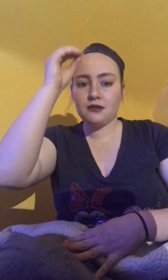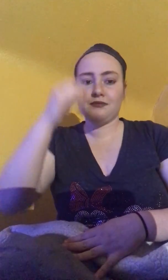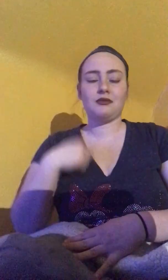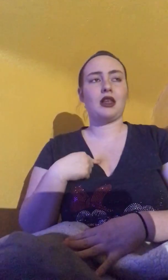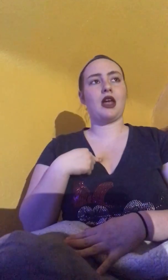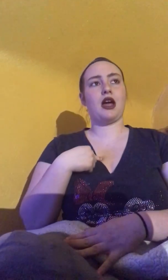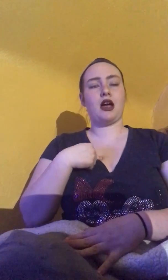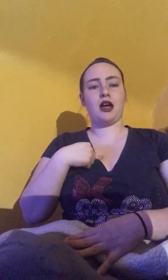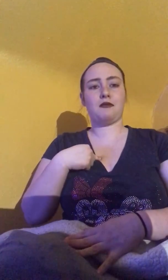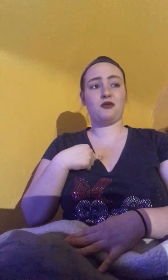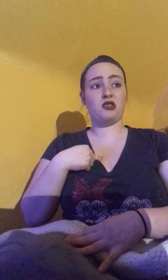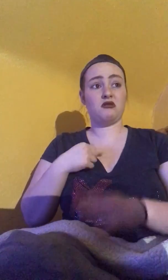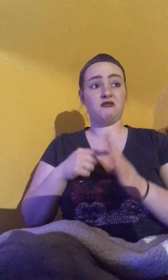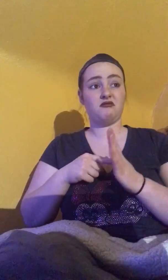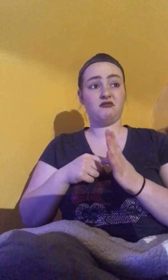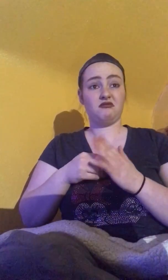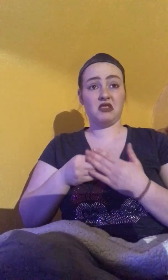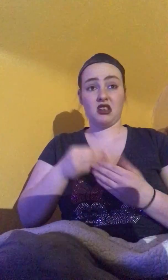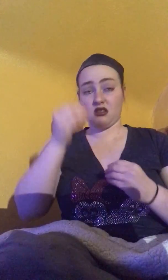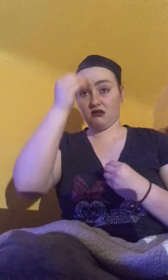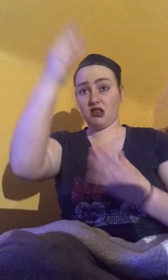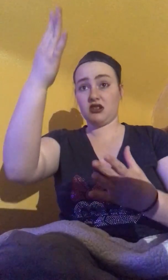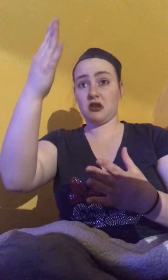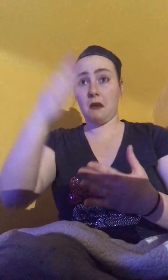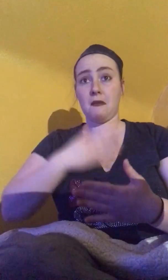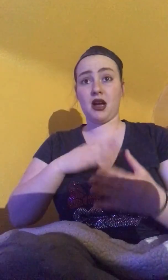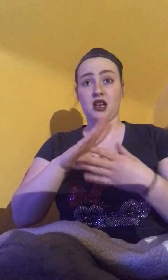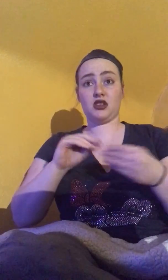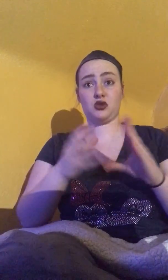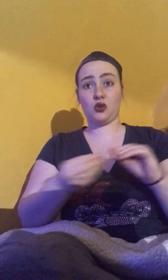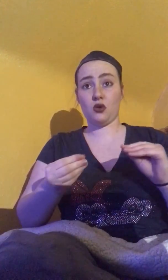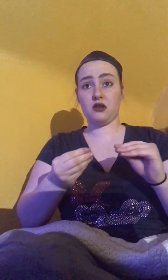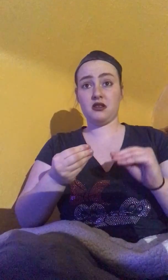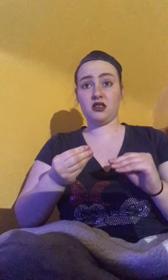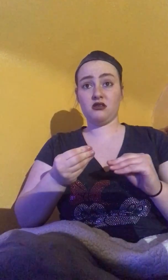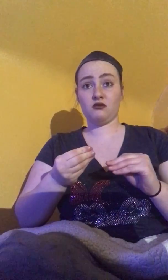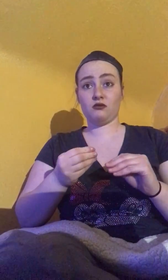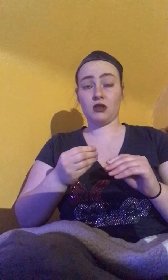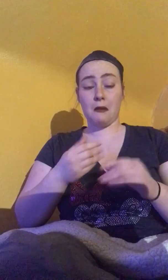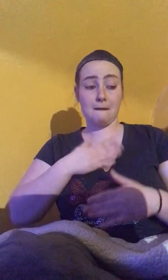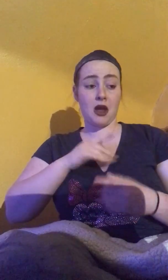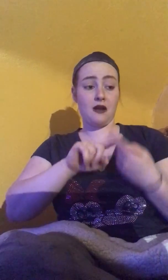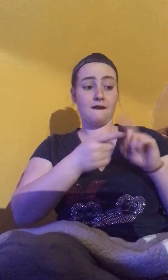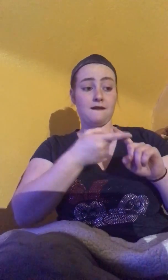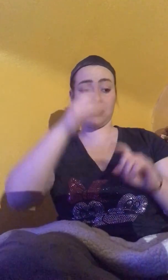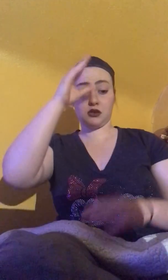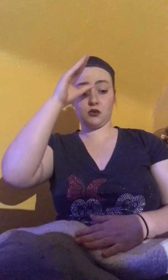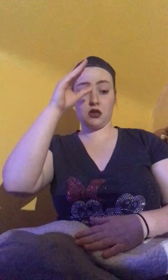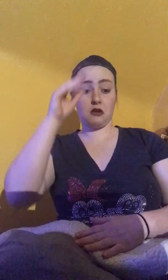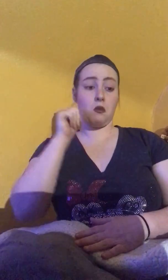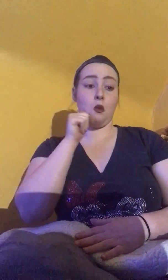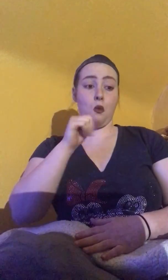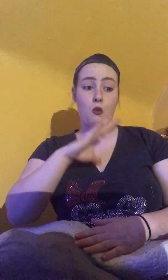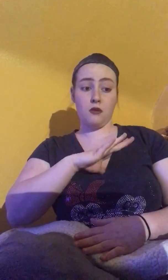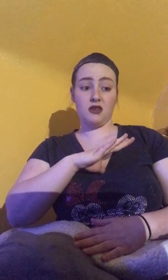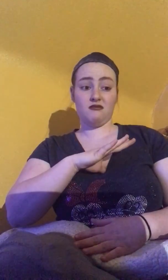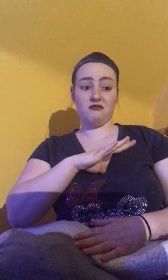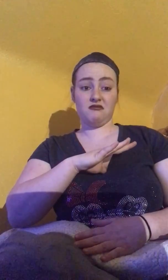stories from my friends who are women in the program, and this first one is what comes to mind when I think about